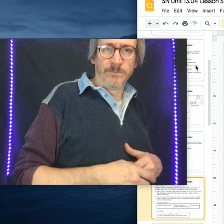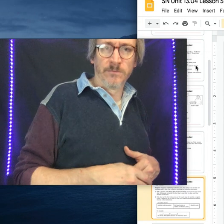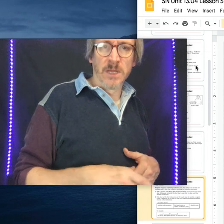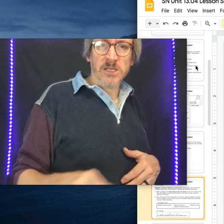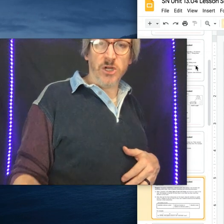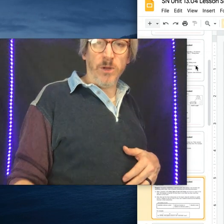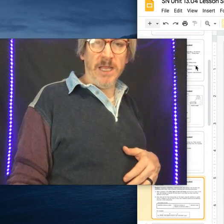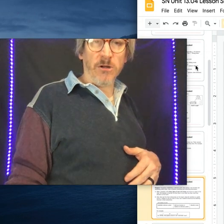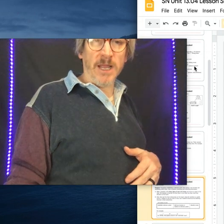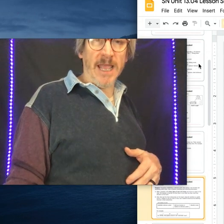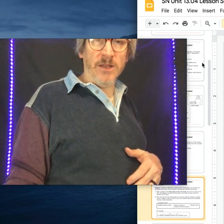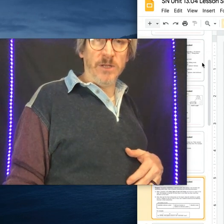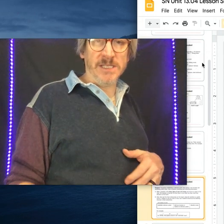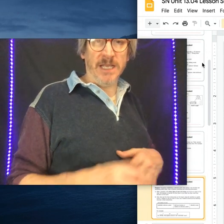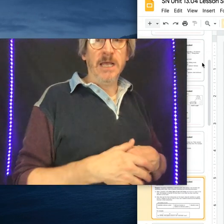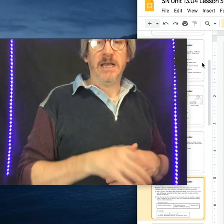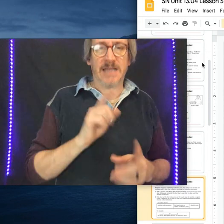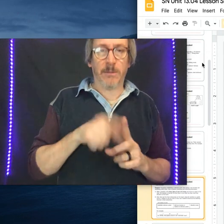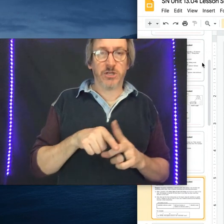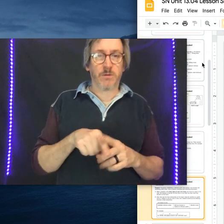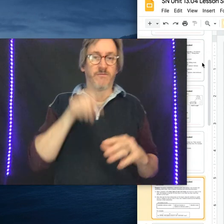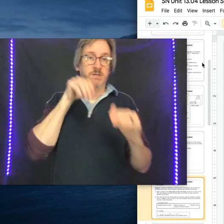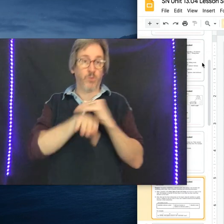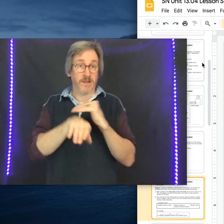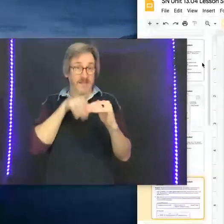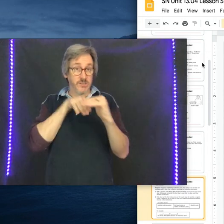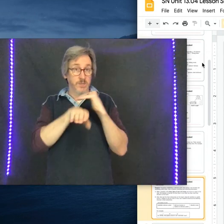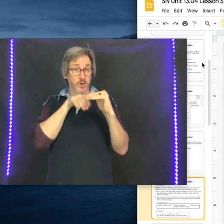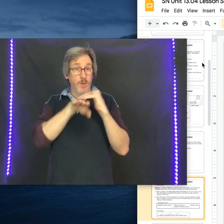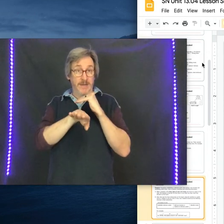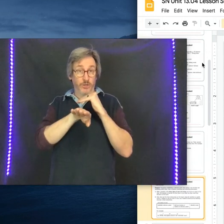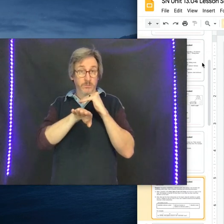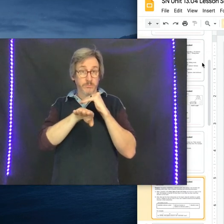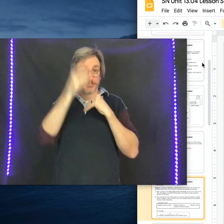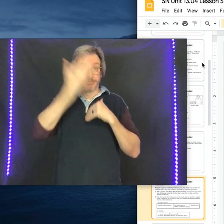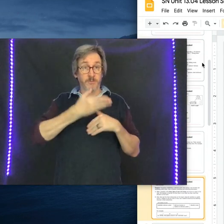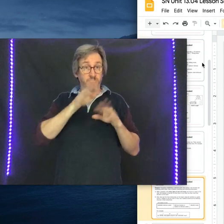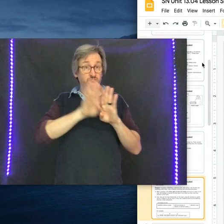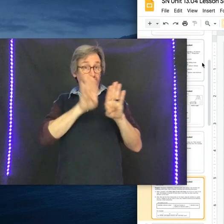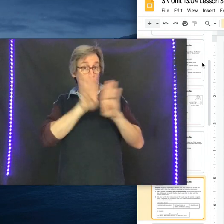stuff. So here, again, you can see, establish the reference point. That's usually where you enter.